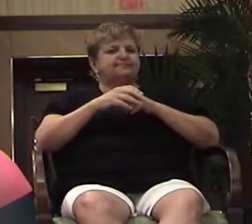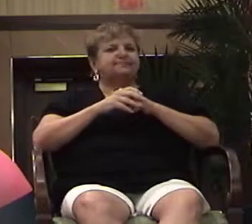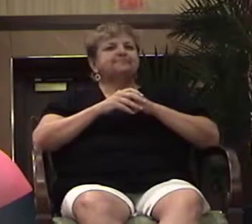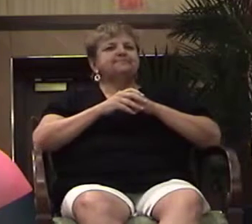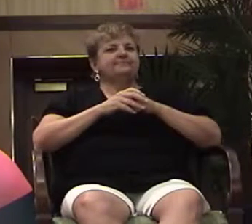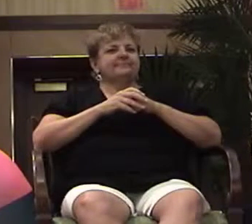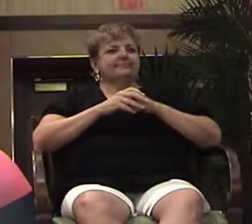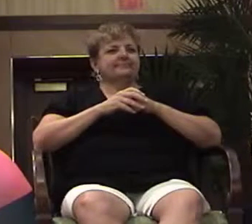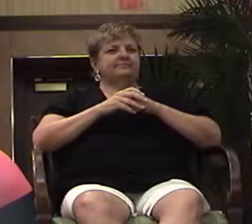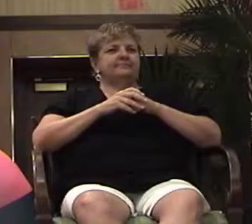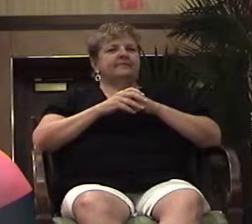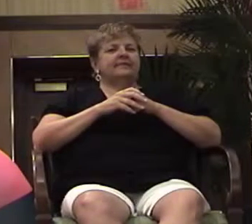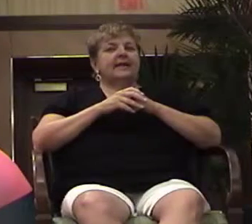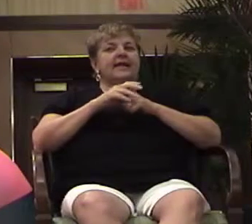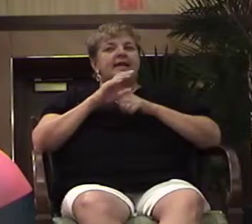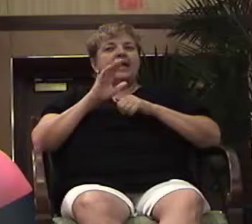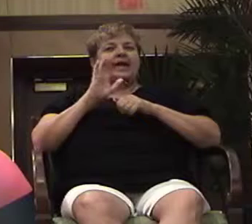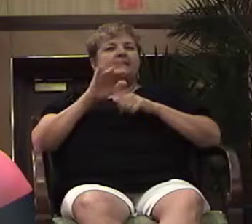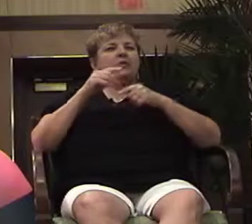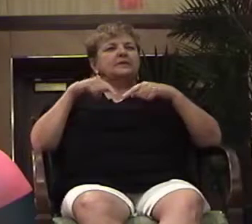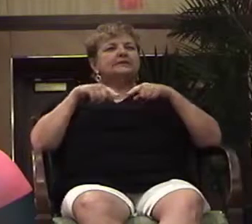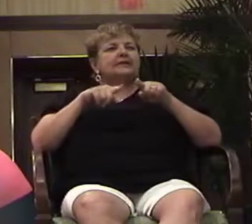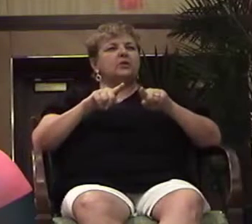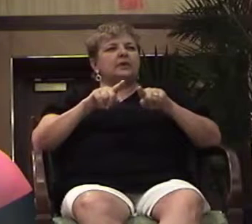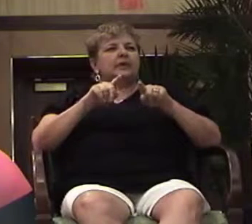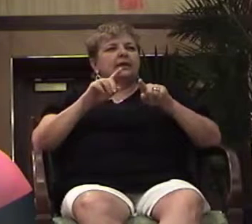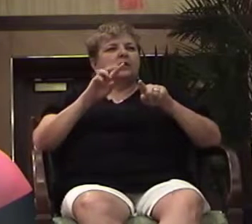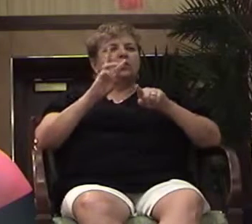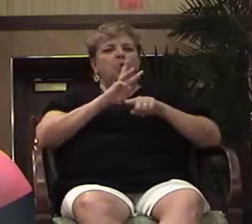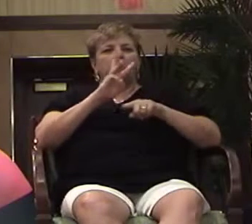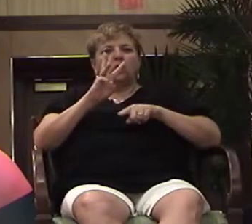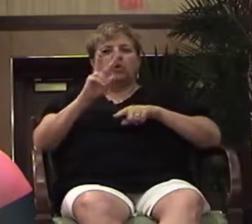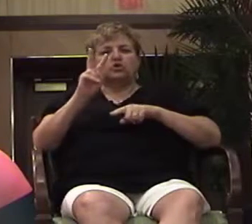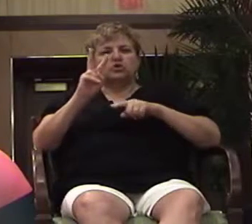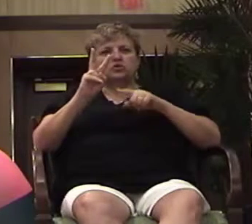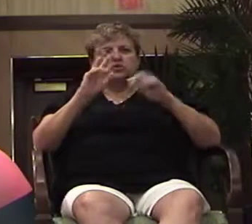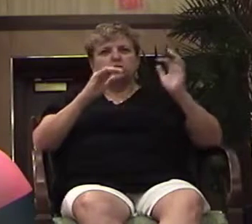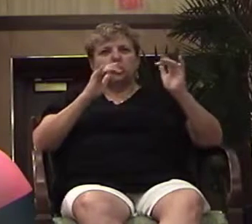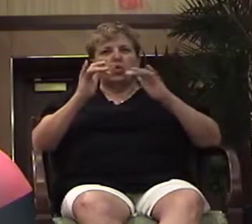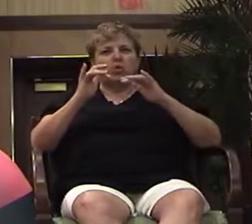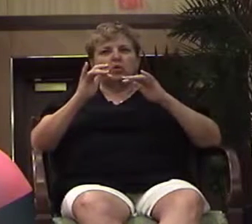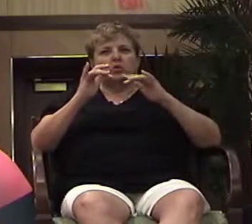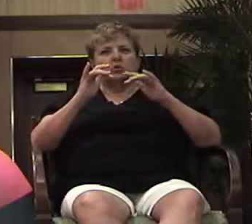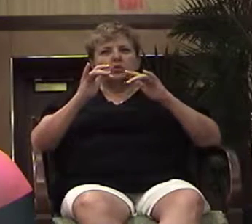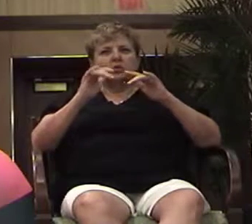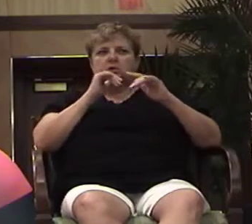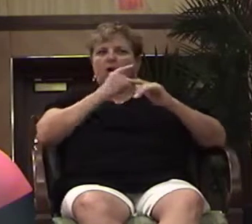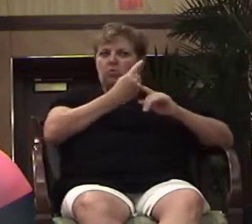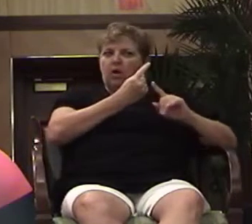And this was when World War II, not one, but two.